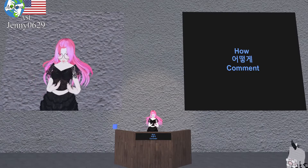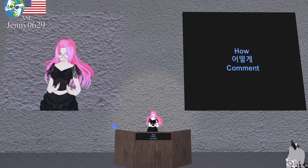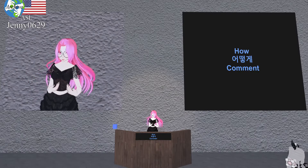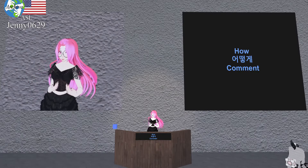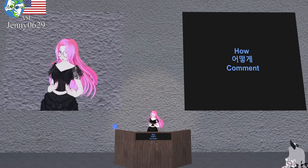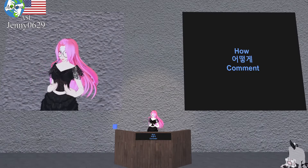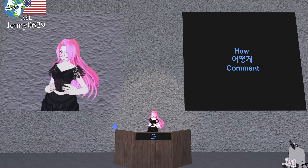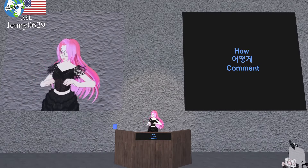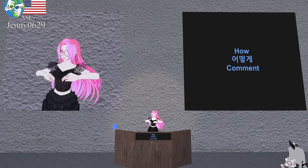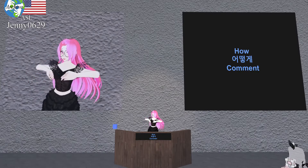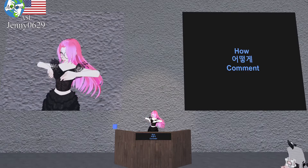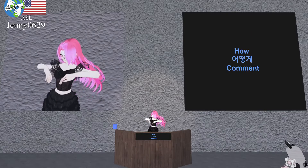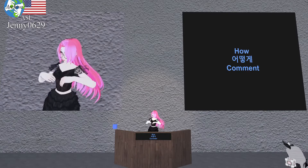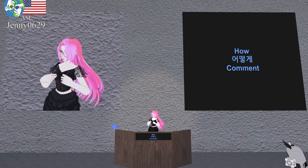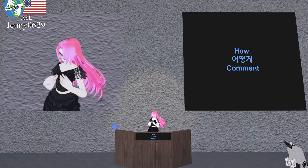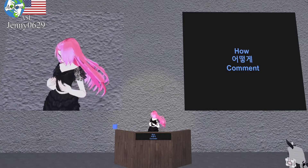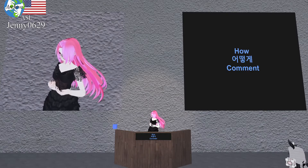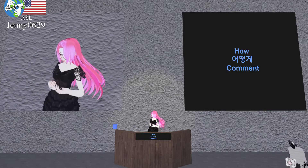How.